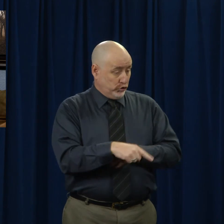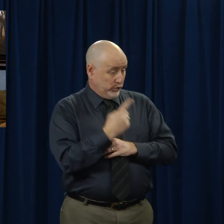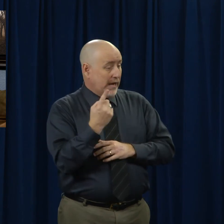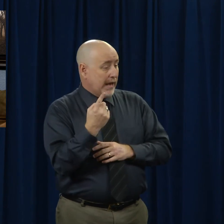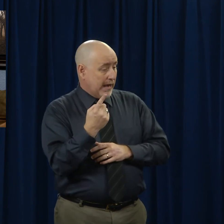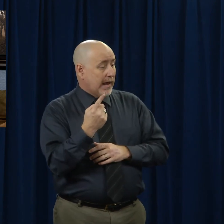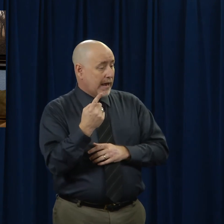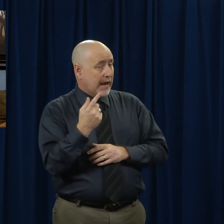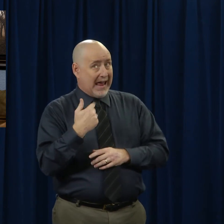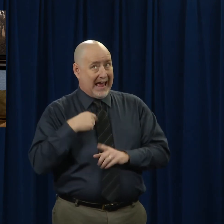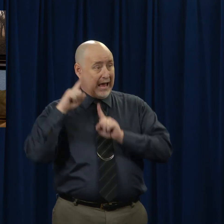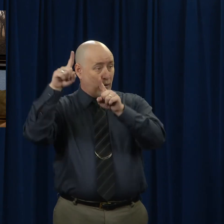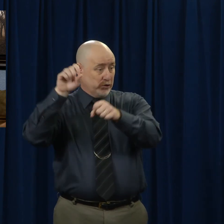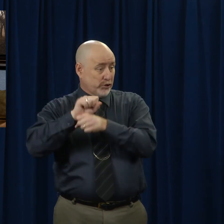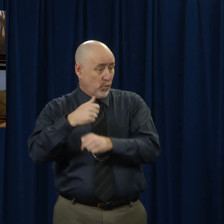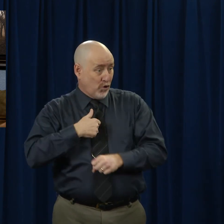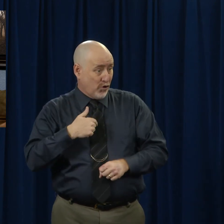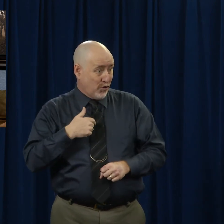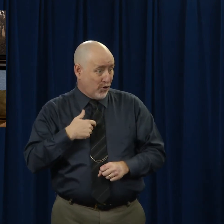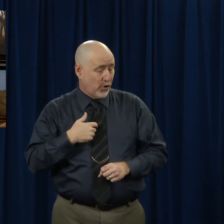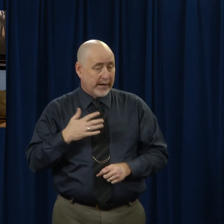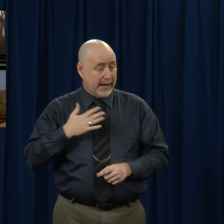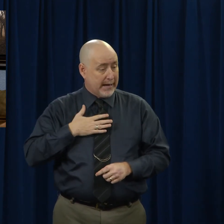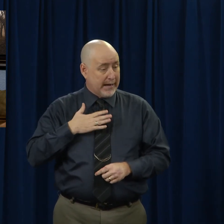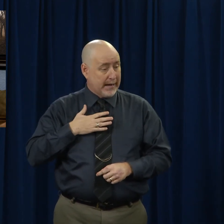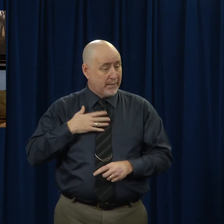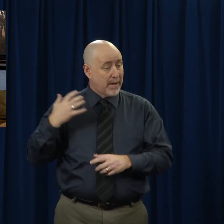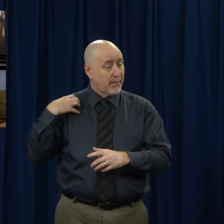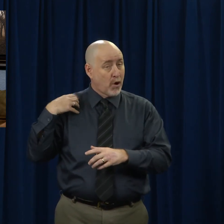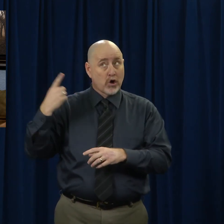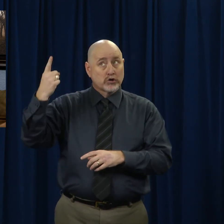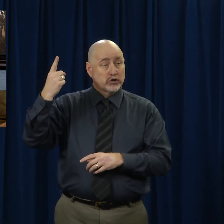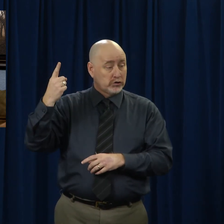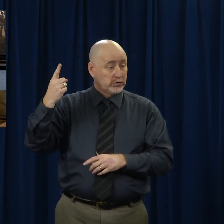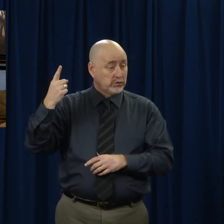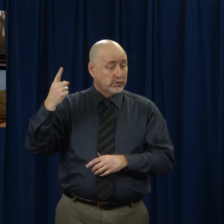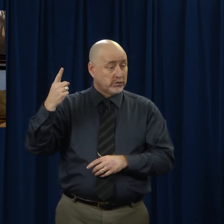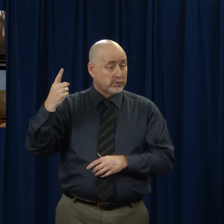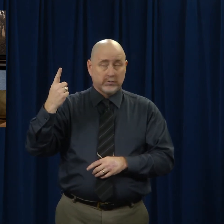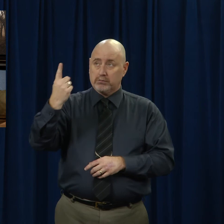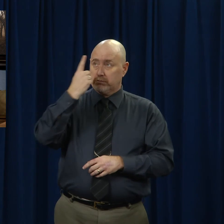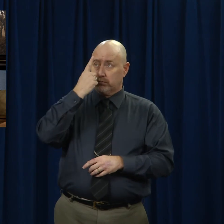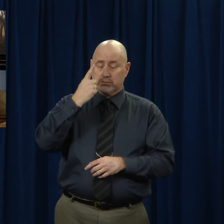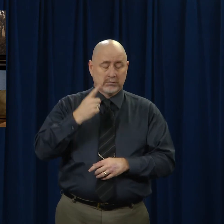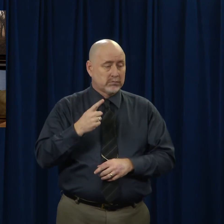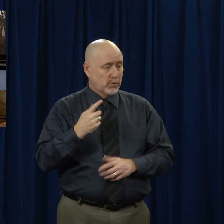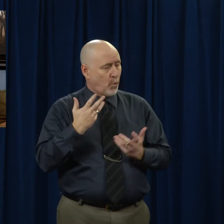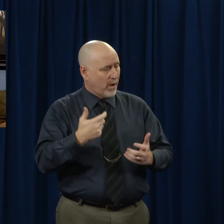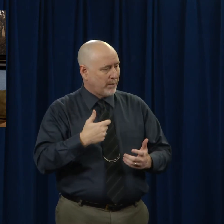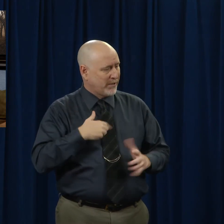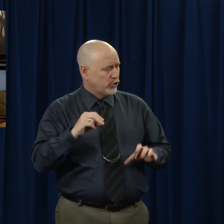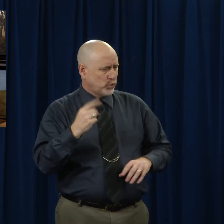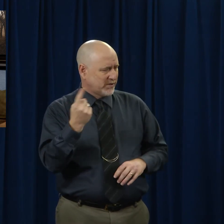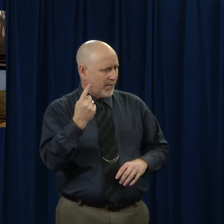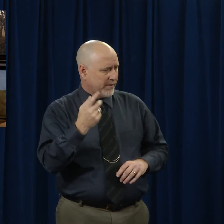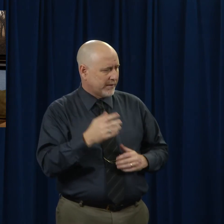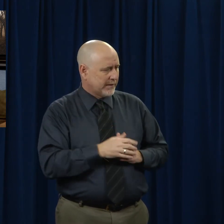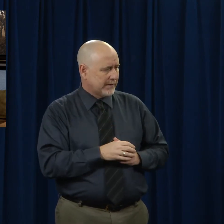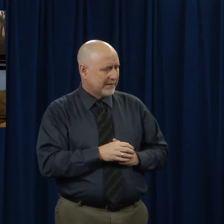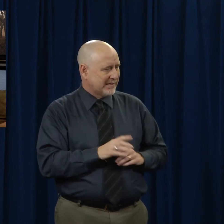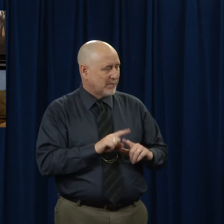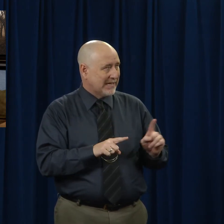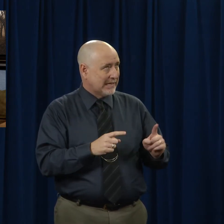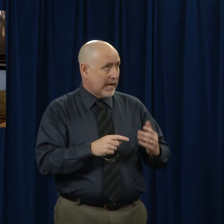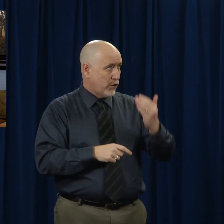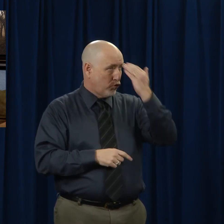today I was at work and my superior just above me came and he said that he wanted me to do something,